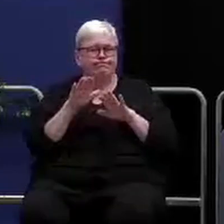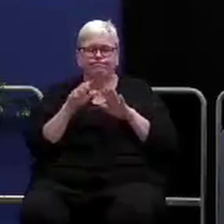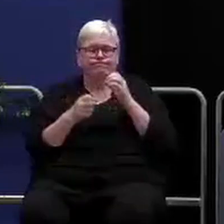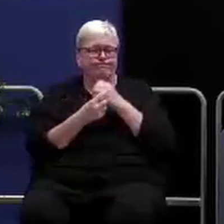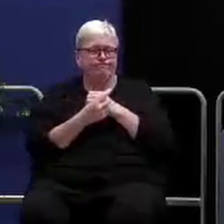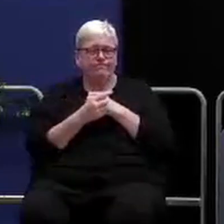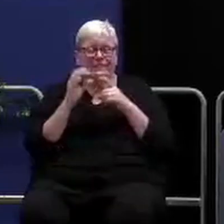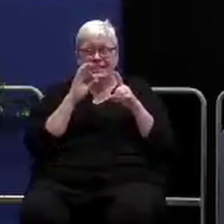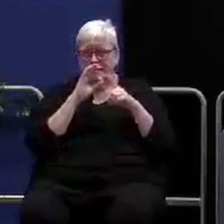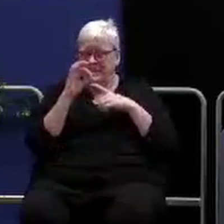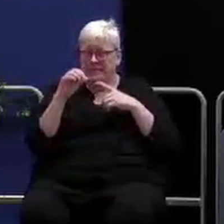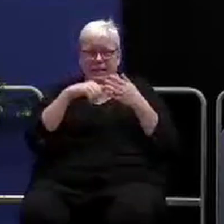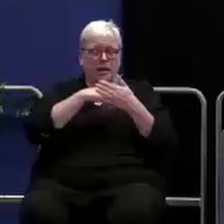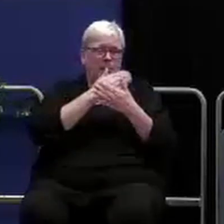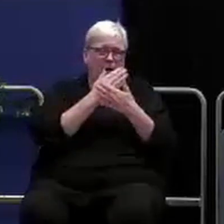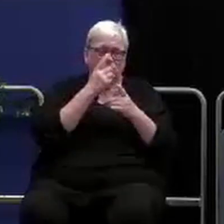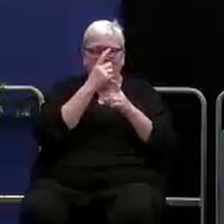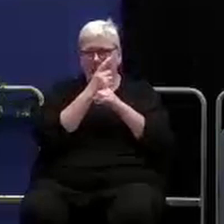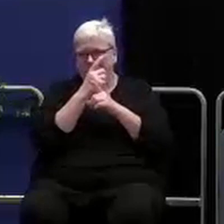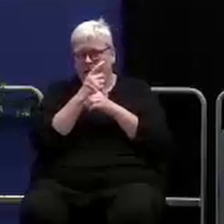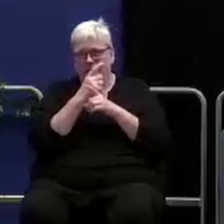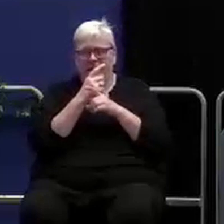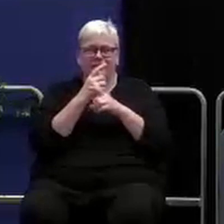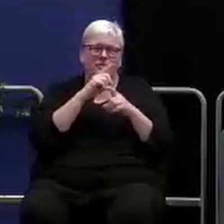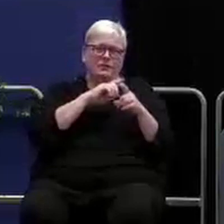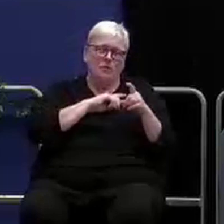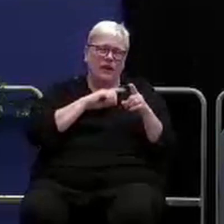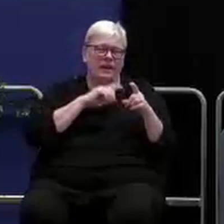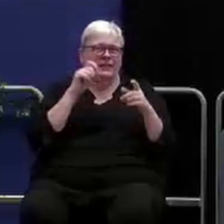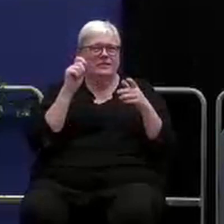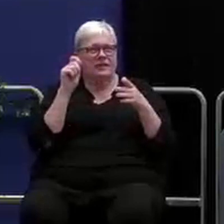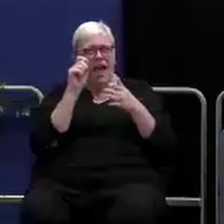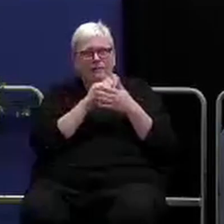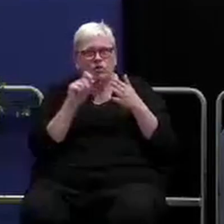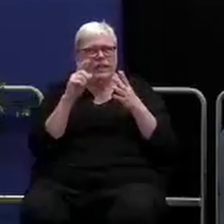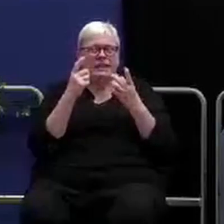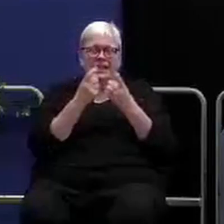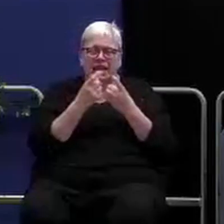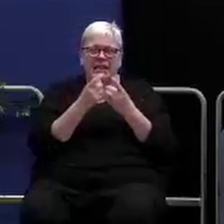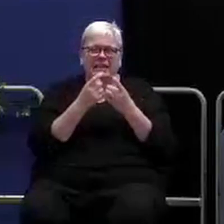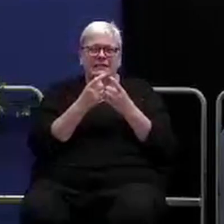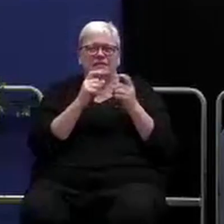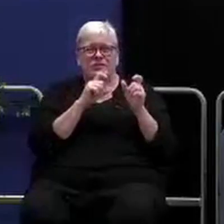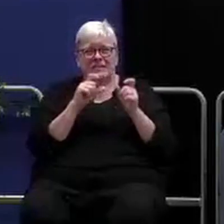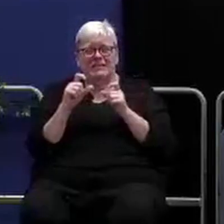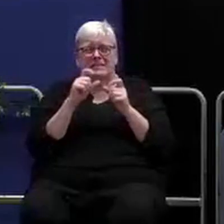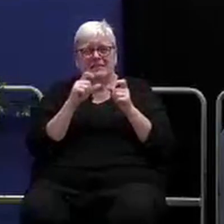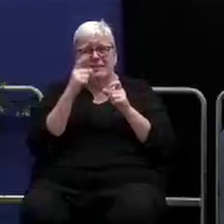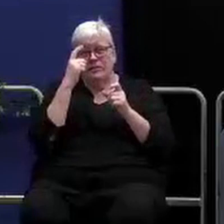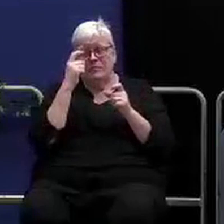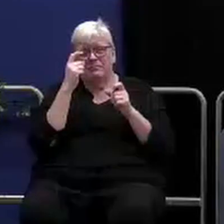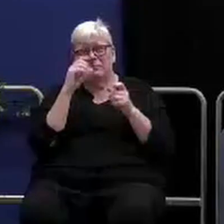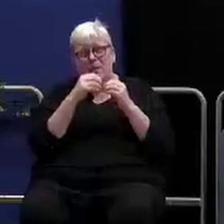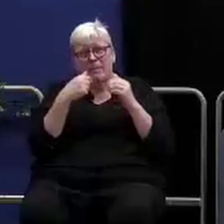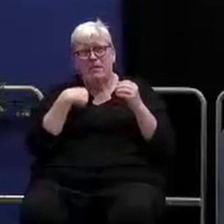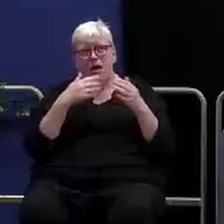of it when I speak about it, when I speak about the reasons that I've written things that still make me upset.